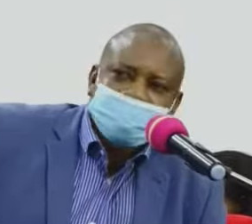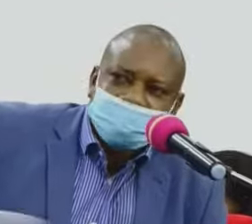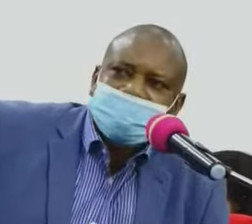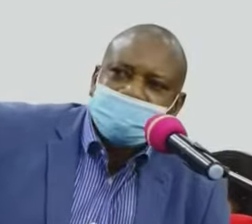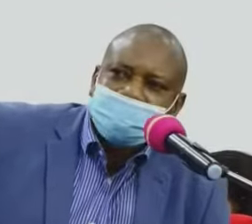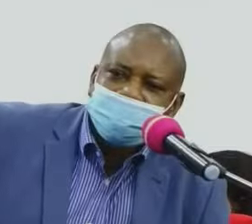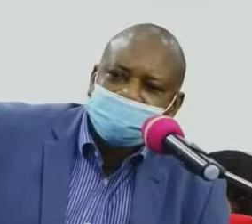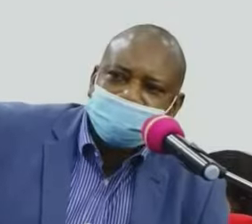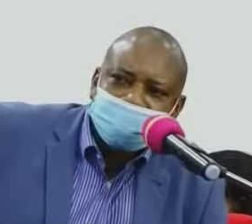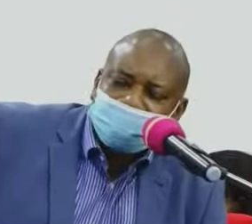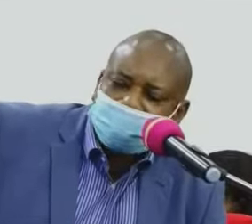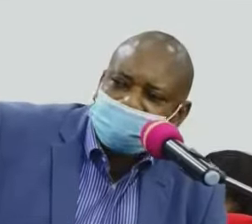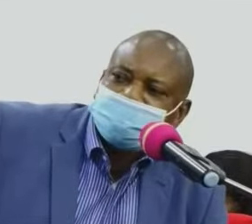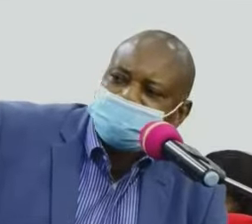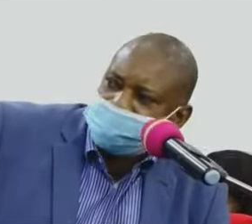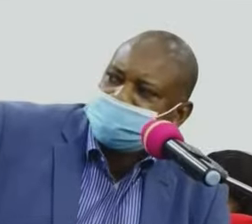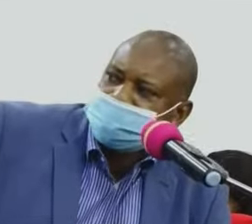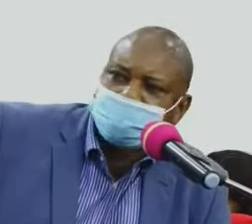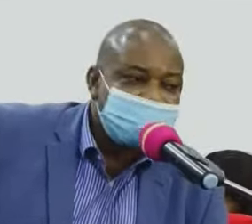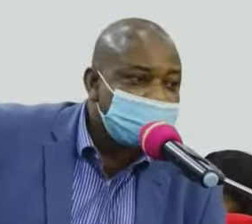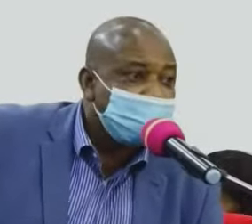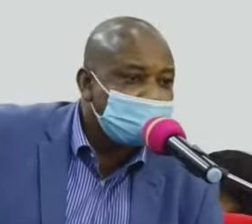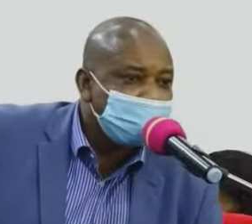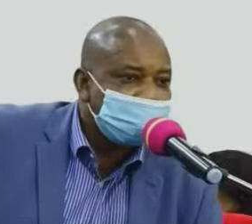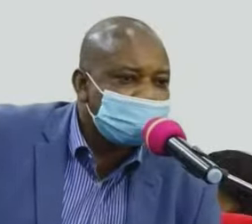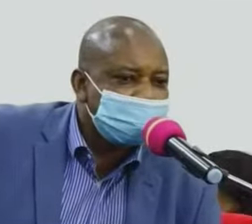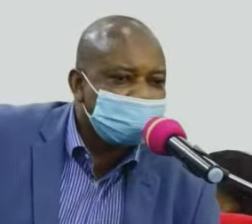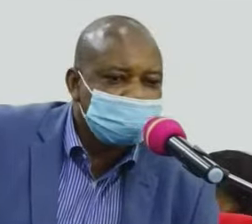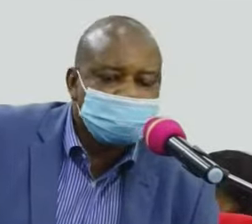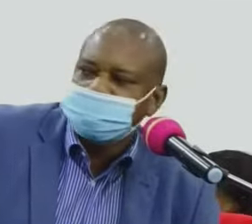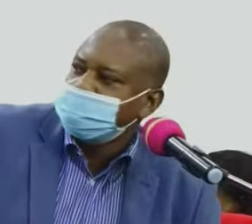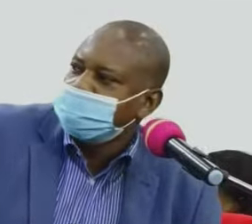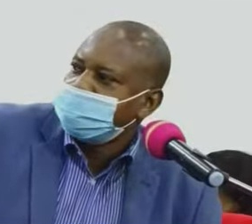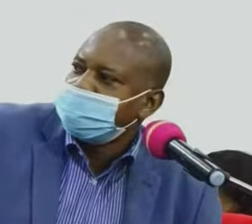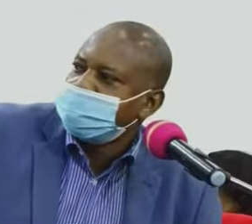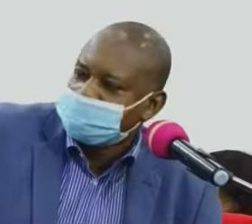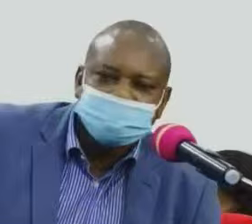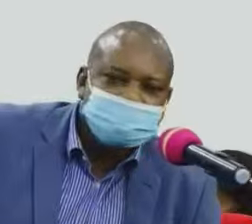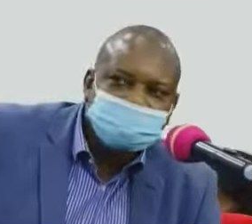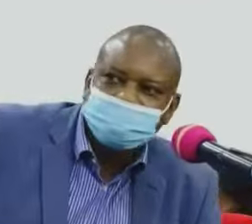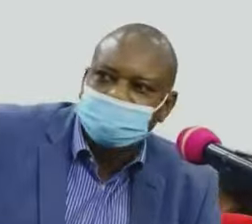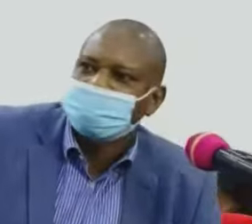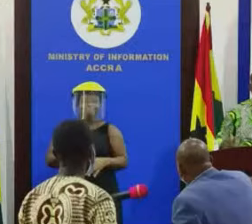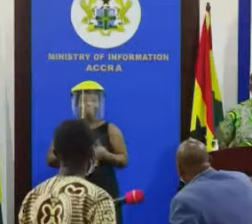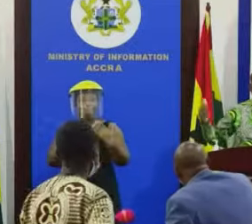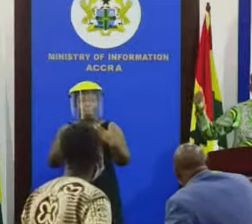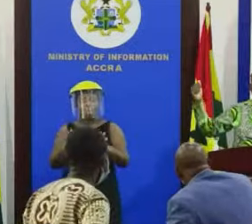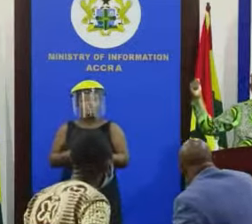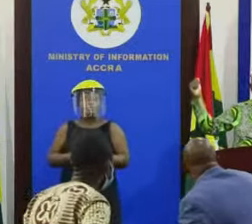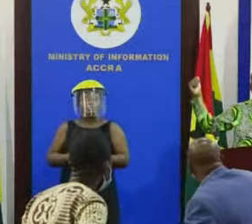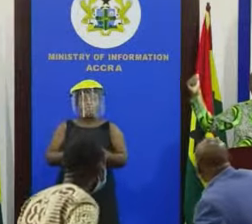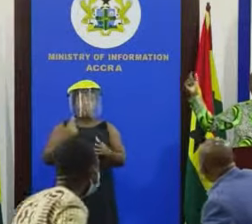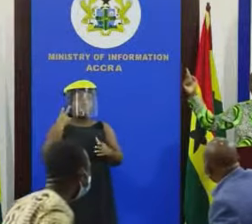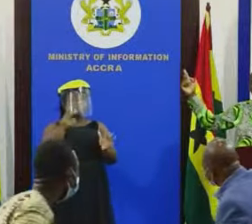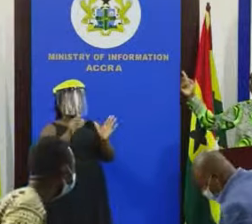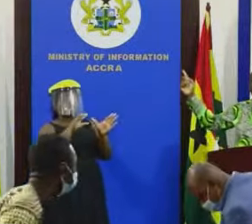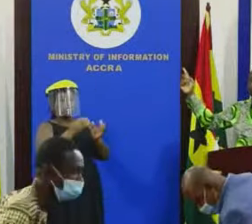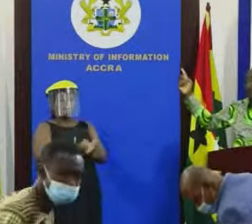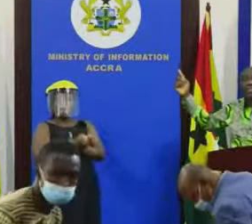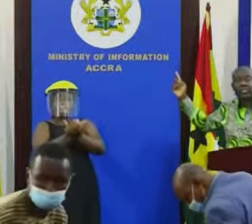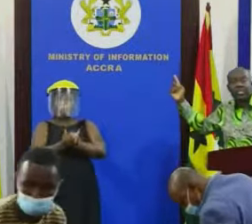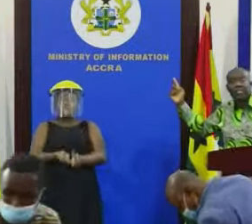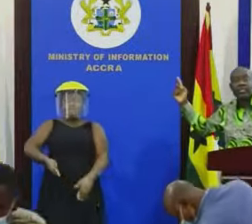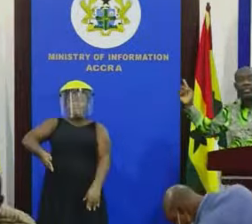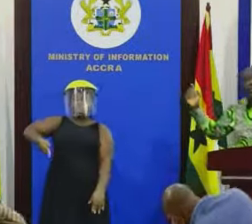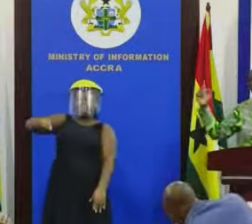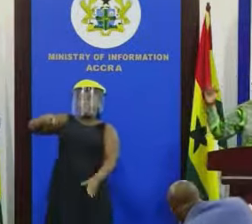bank, and then you come back with it. You get it within 1 week. All right, thank you. And by the way, you see that boat there? The height